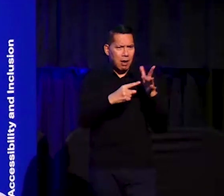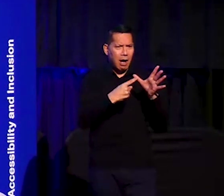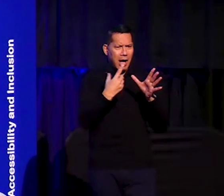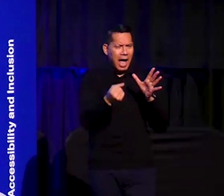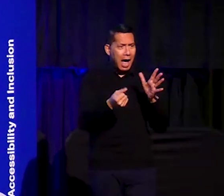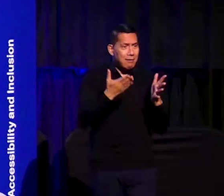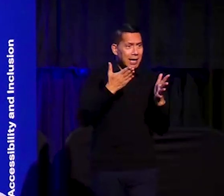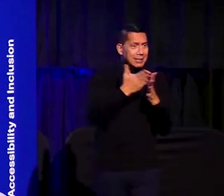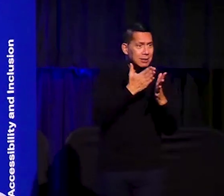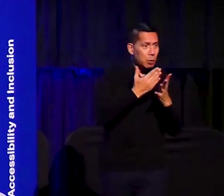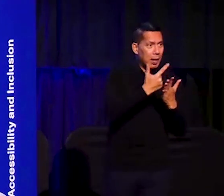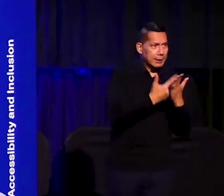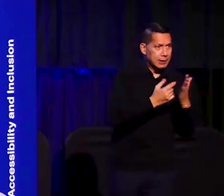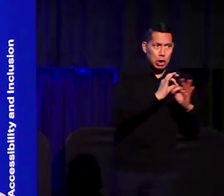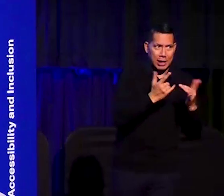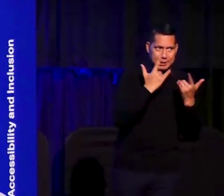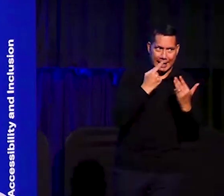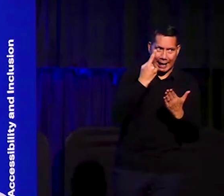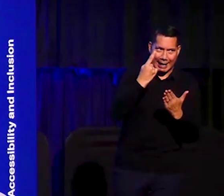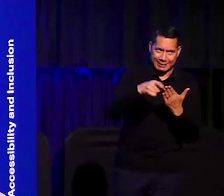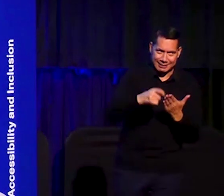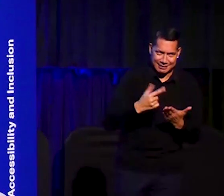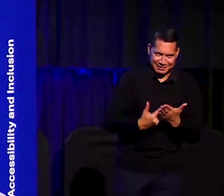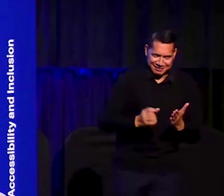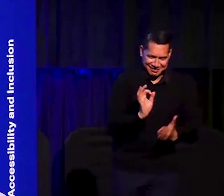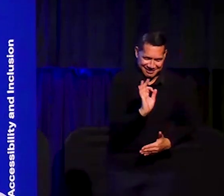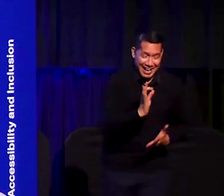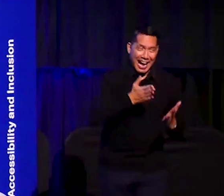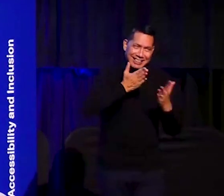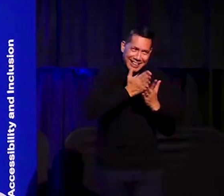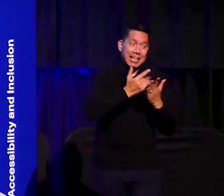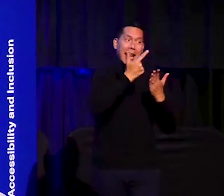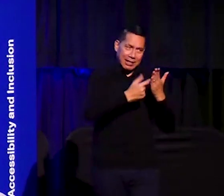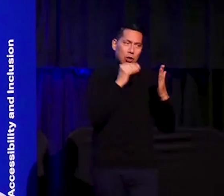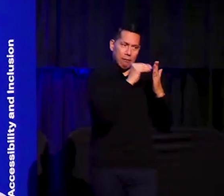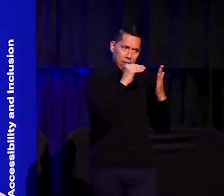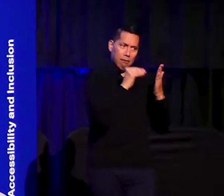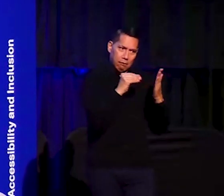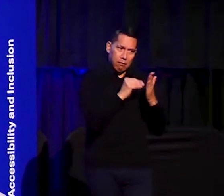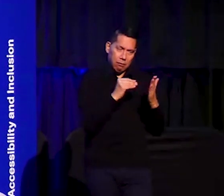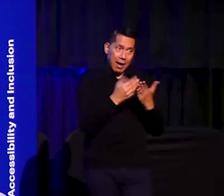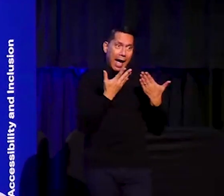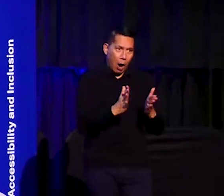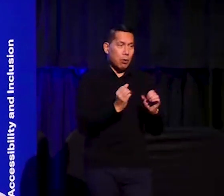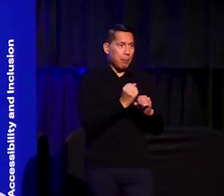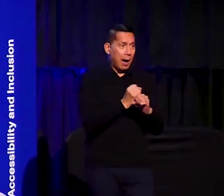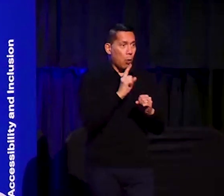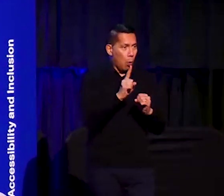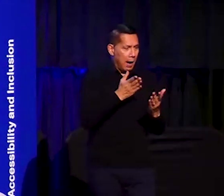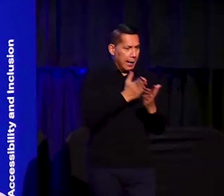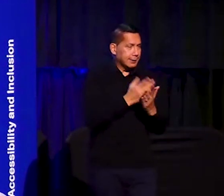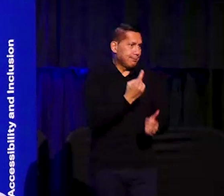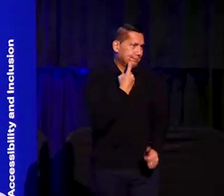It's not a checklist. It's not a checklist, but it is a list of practical applications of ways of